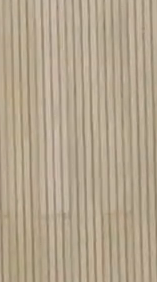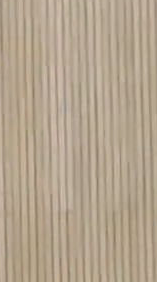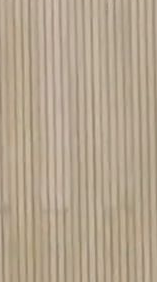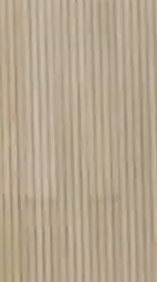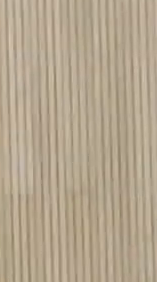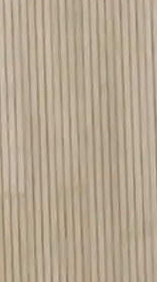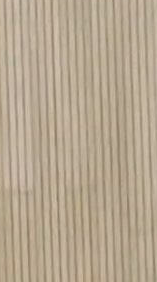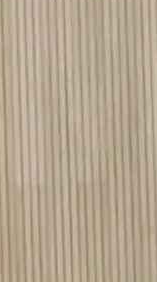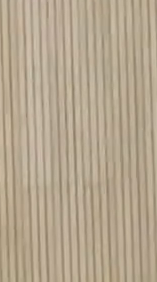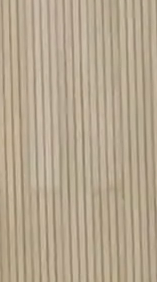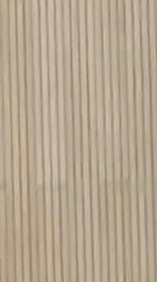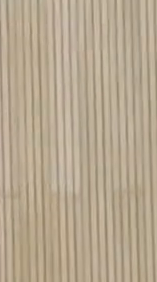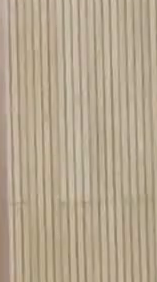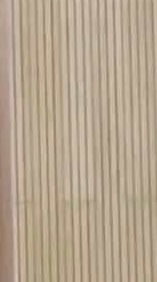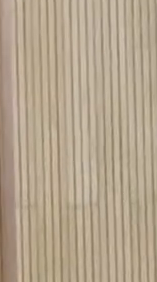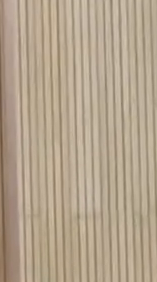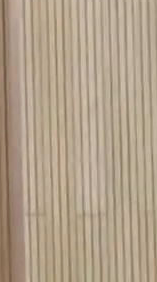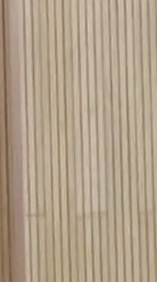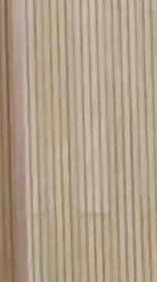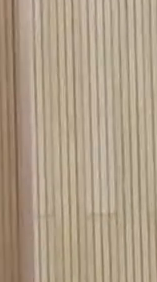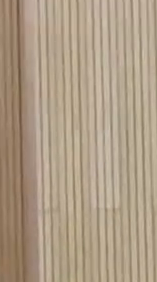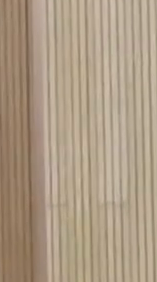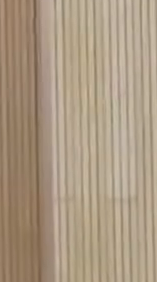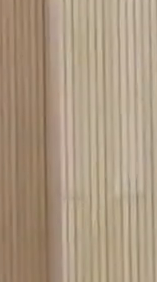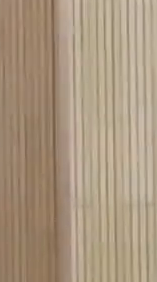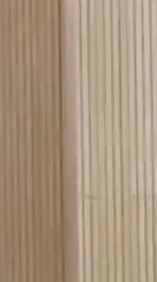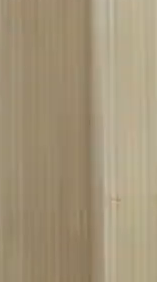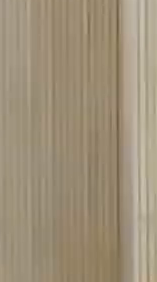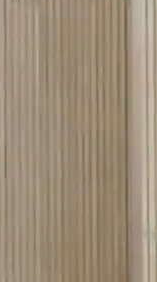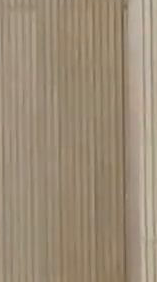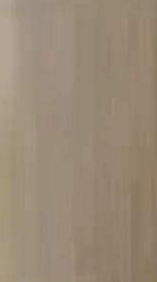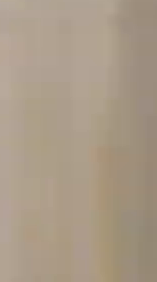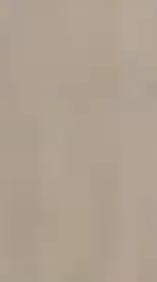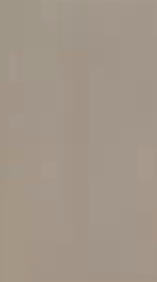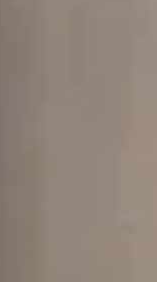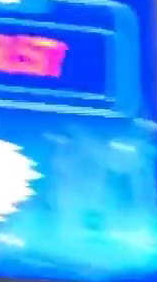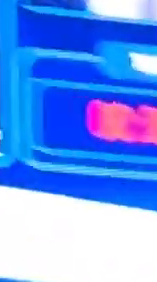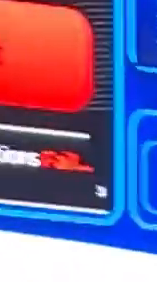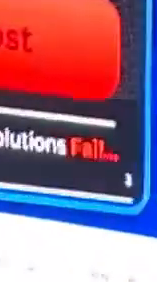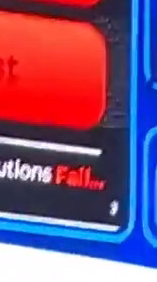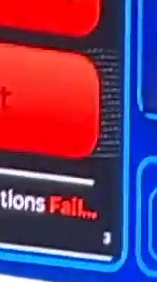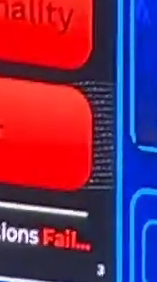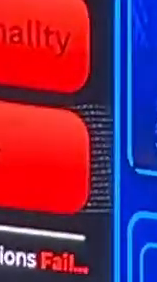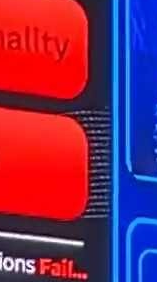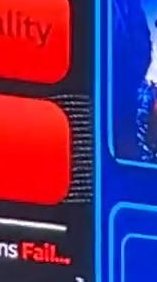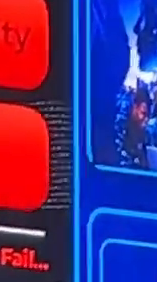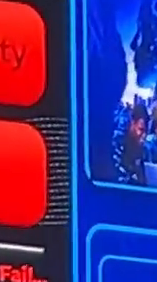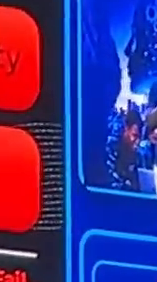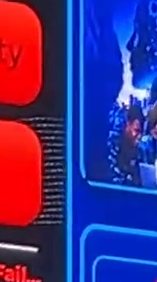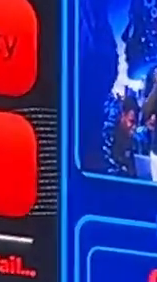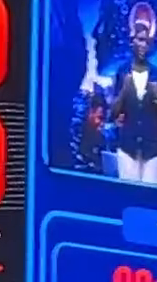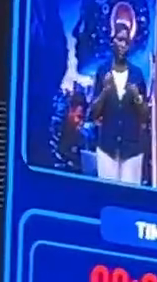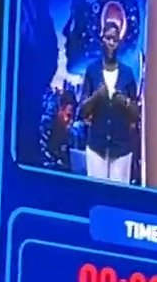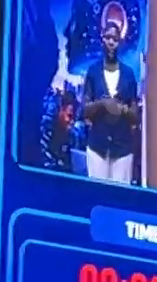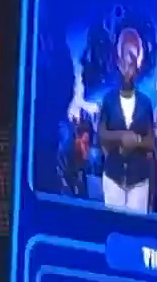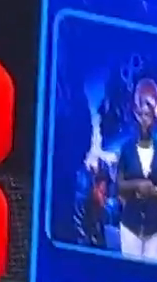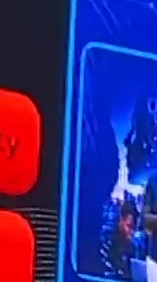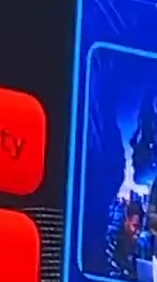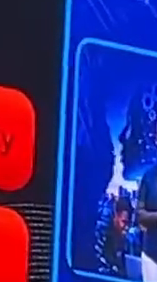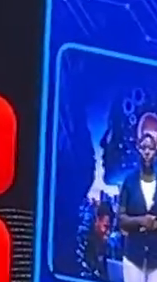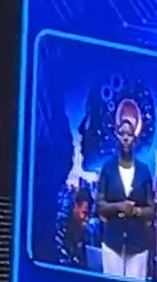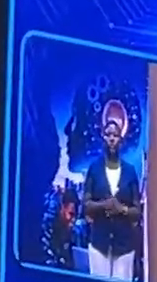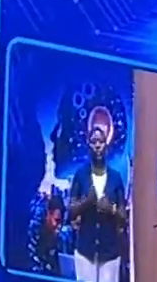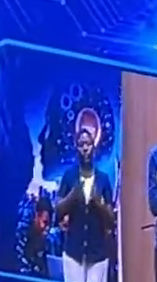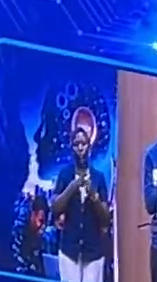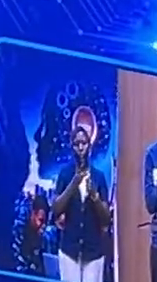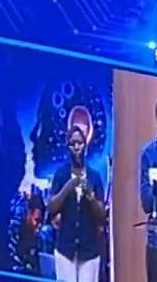limb disabilities, this is not accessible. Inside. Oh, this side, you go back, it's fine. Thank you. But